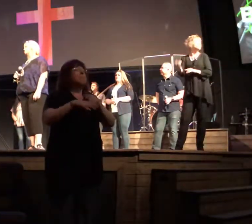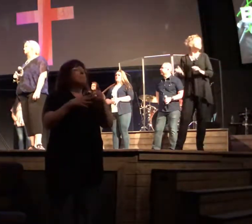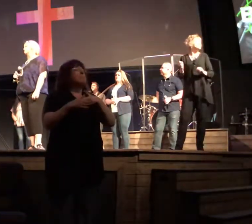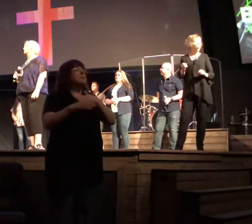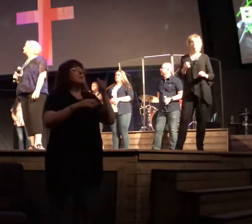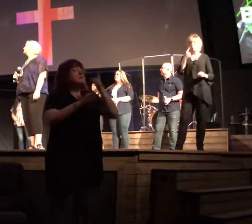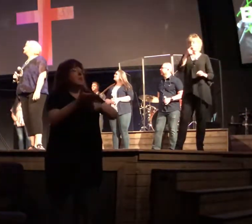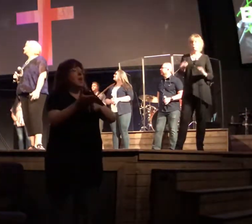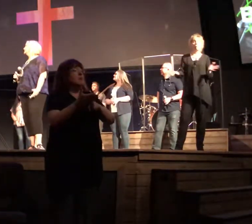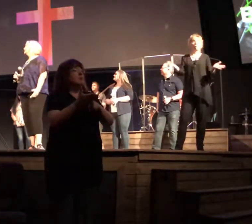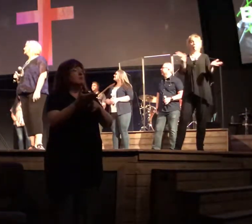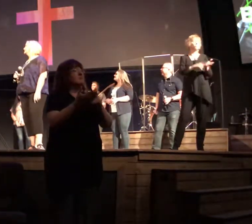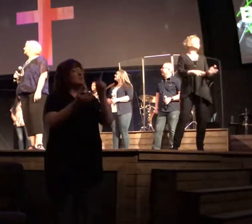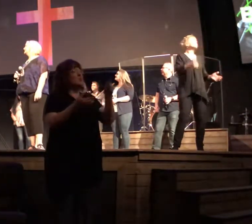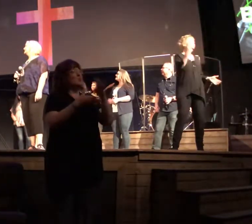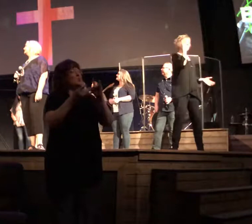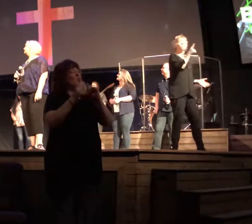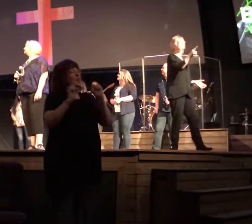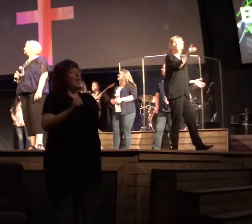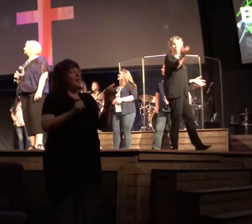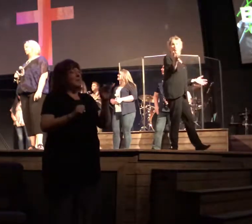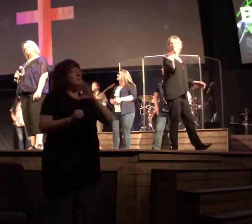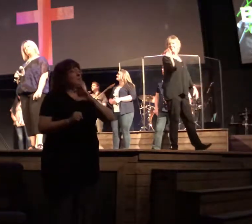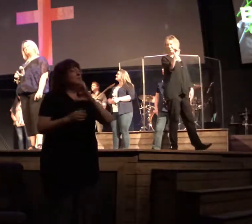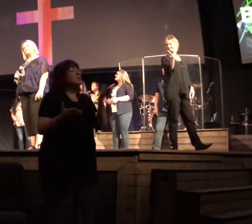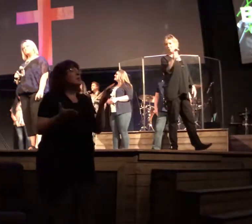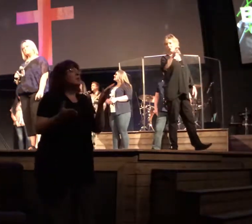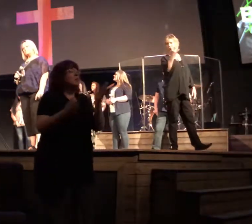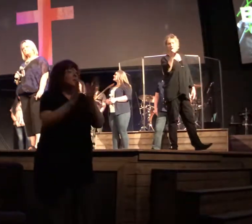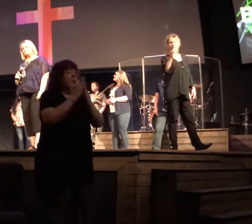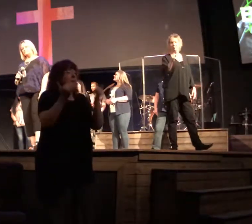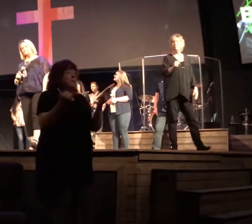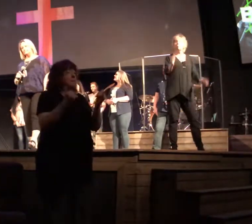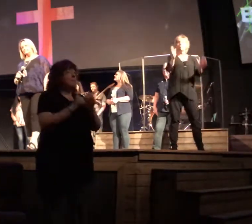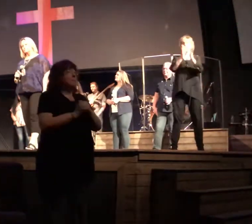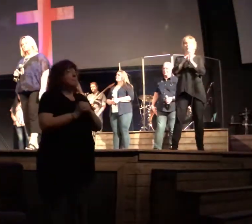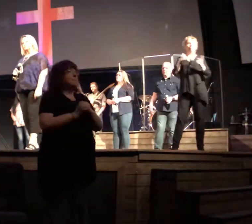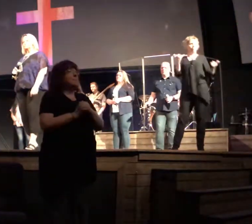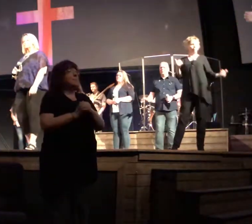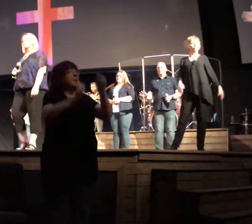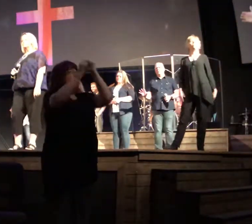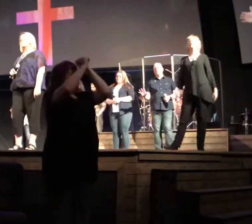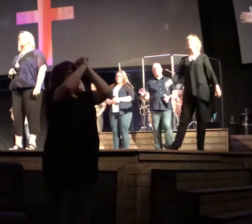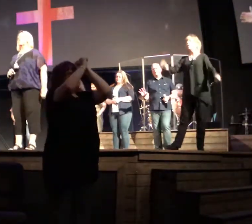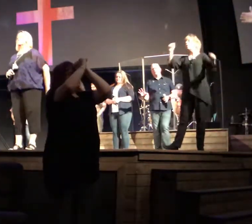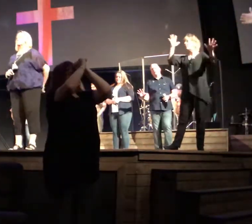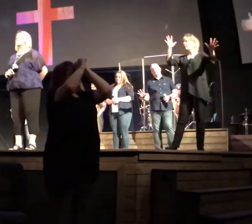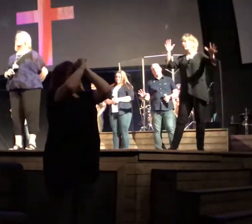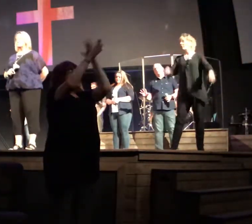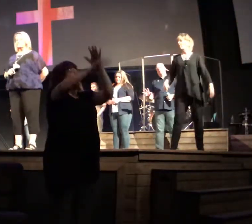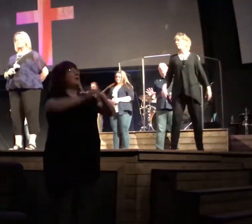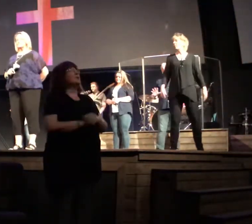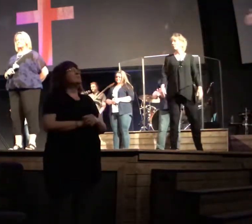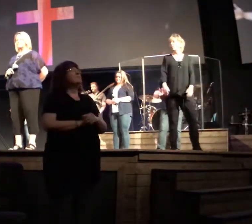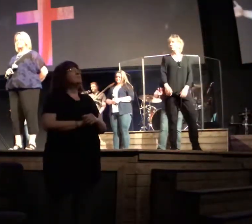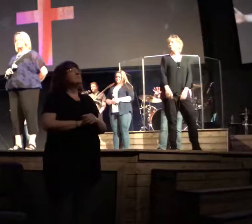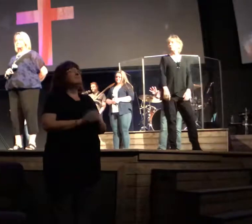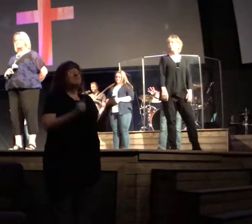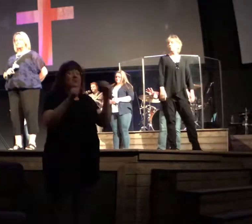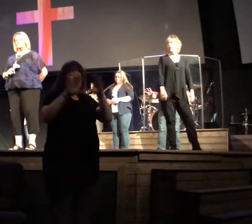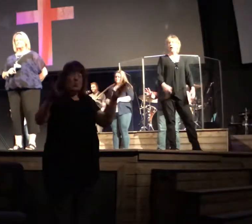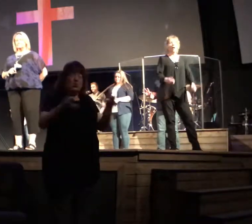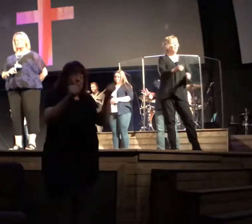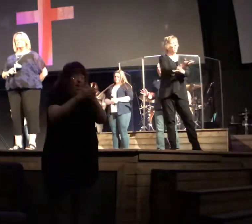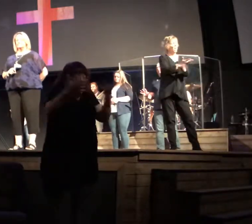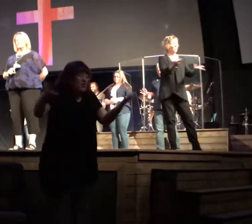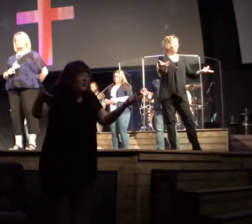be part of that so you can have a story just like Christine's. Would you pray with me? Father God, everything that we do